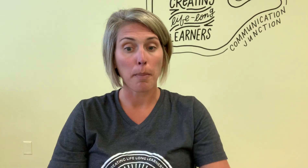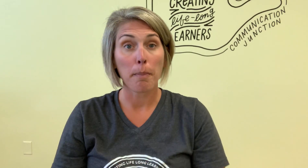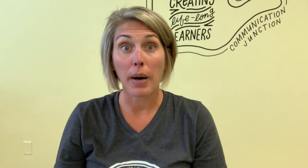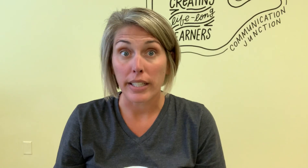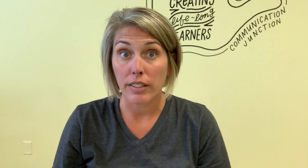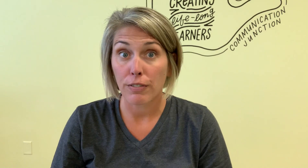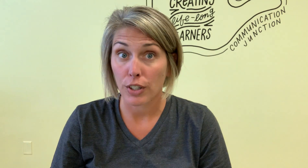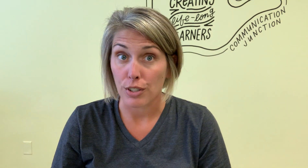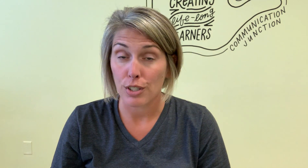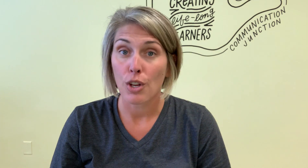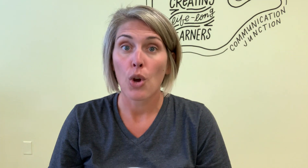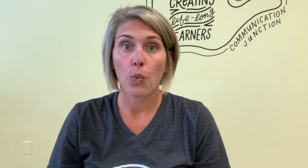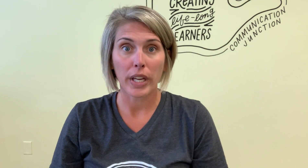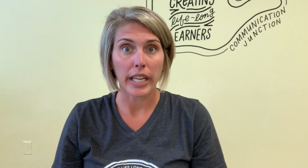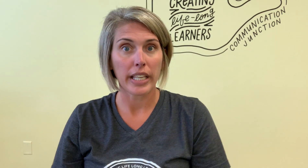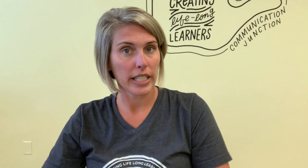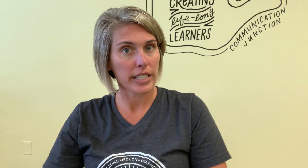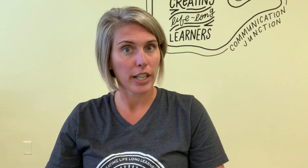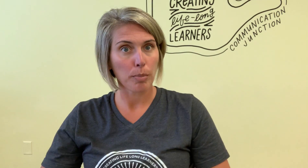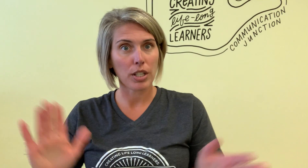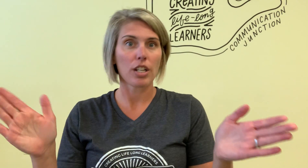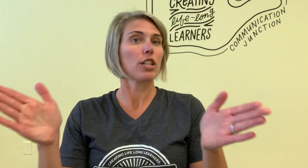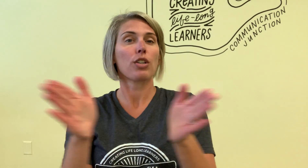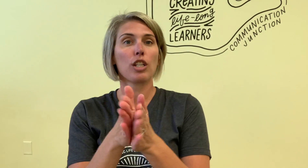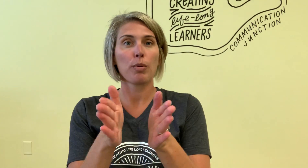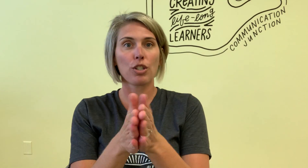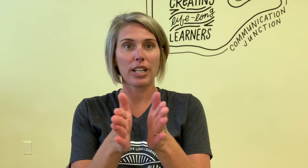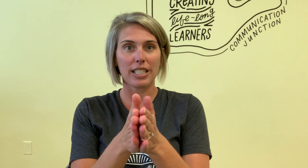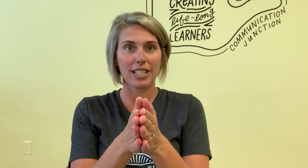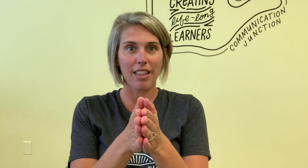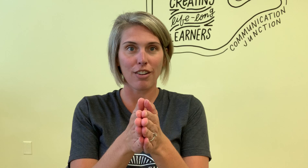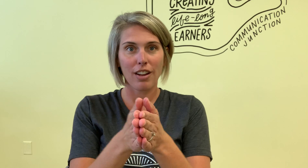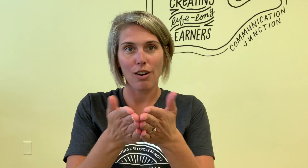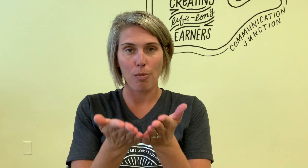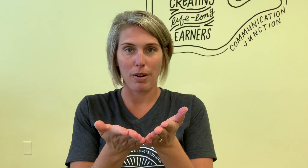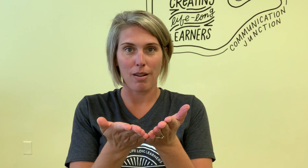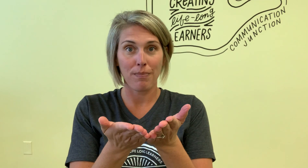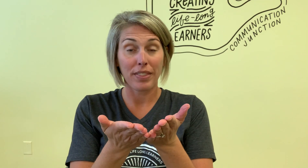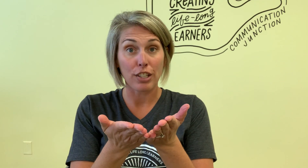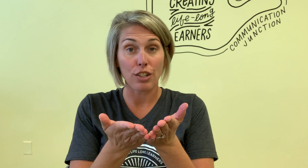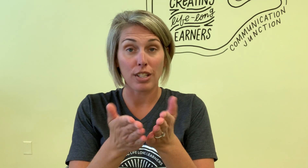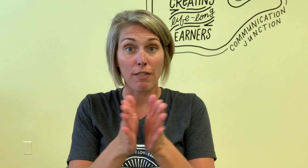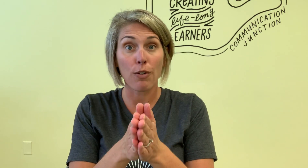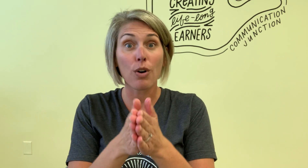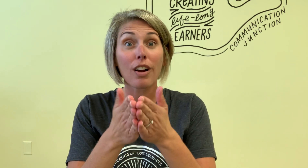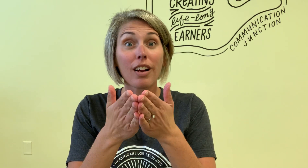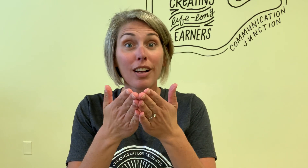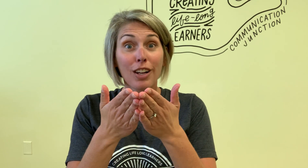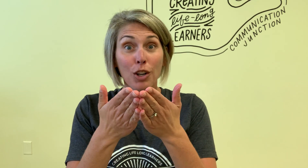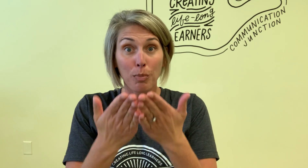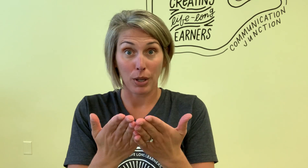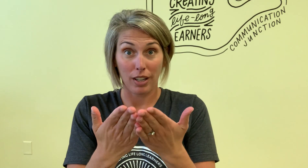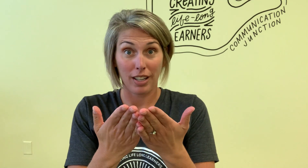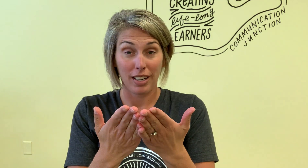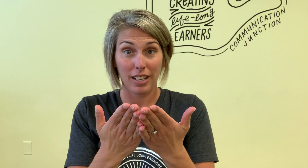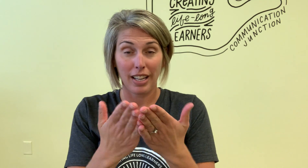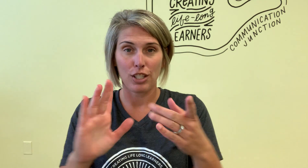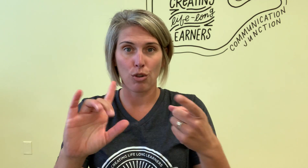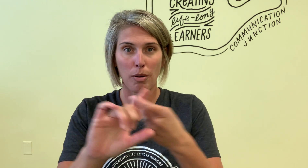But first, we need to sing our book song. So can you put your hands together and open them? There's our sign for book. And do you remember our